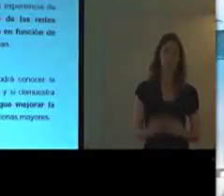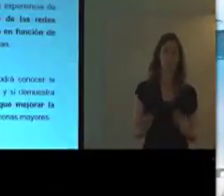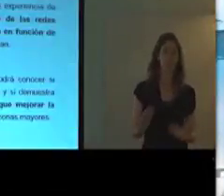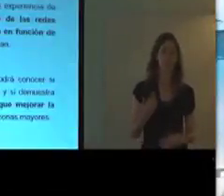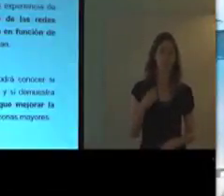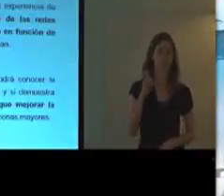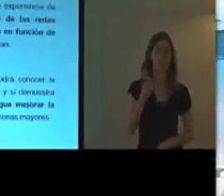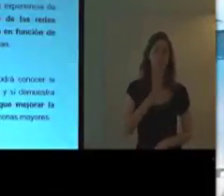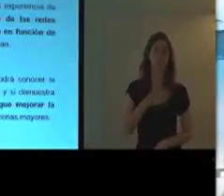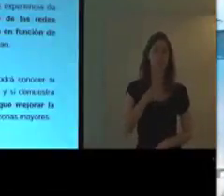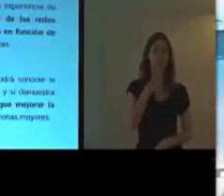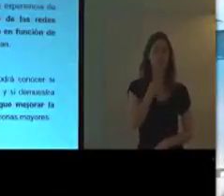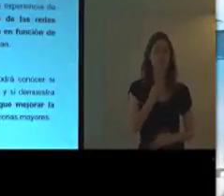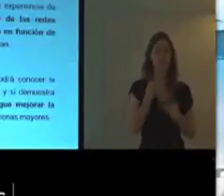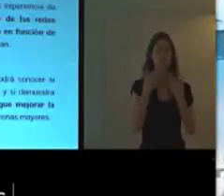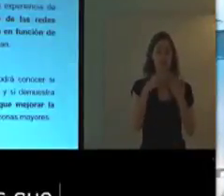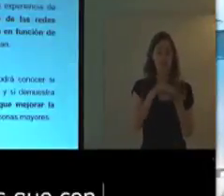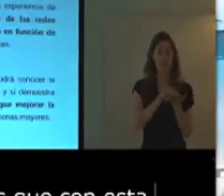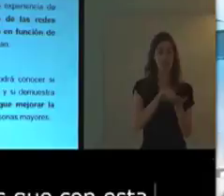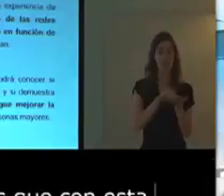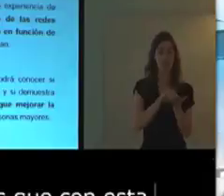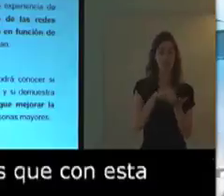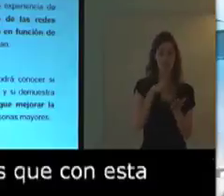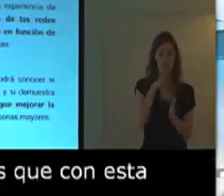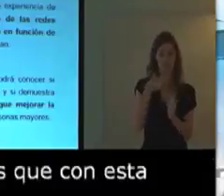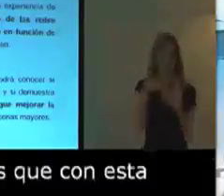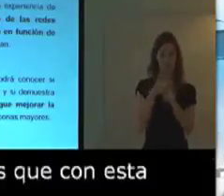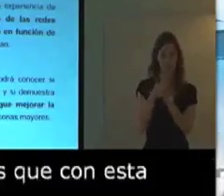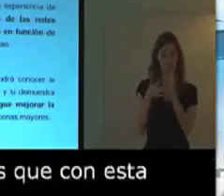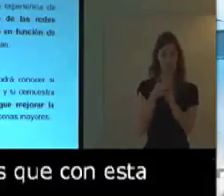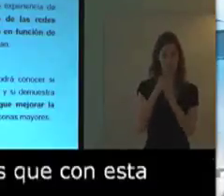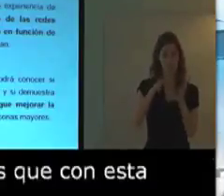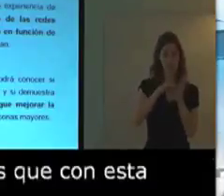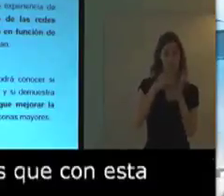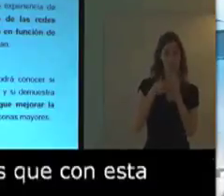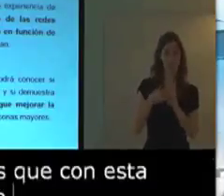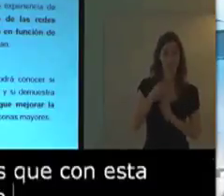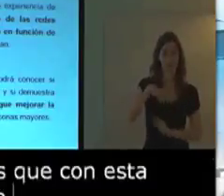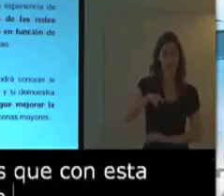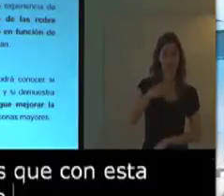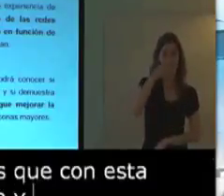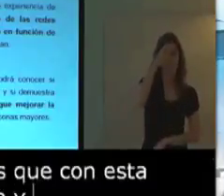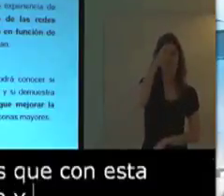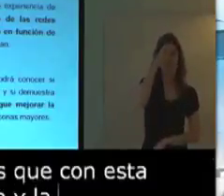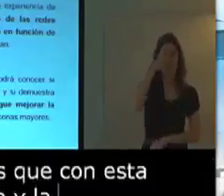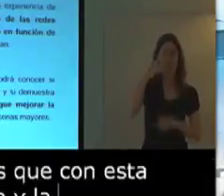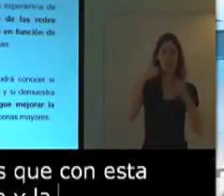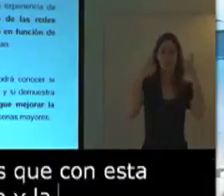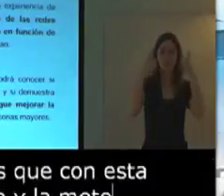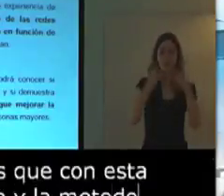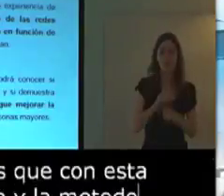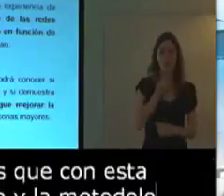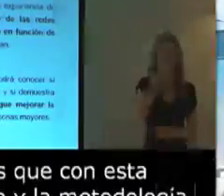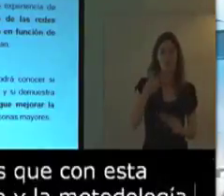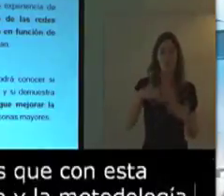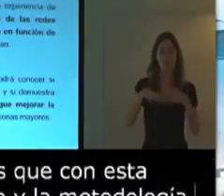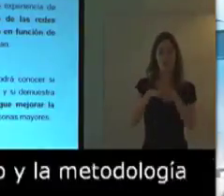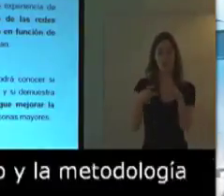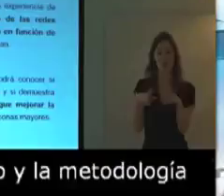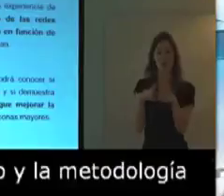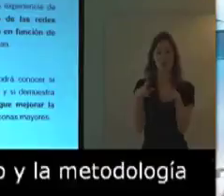Okay, just mentioned that again, with this solution and our approach to